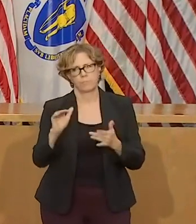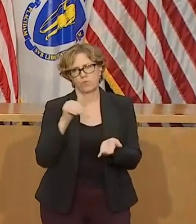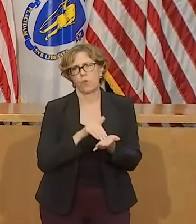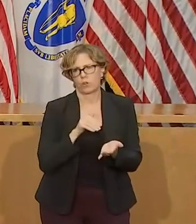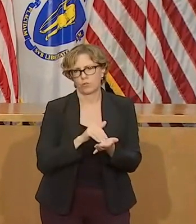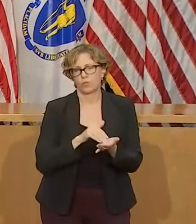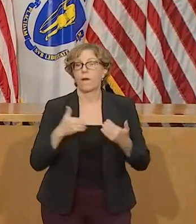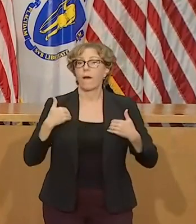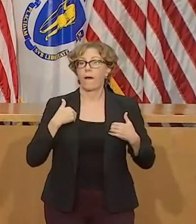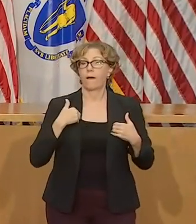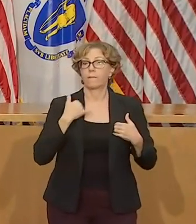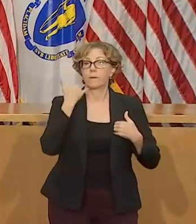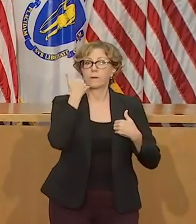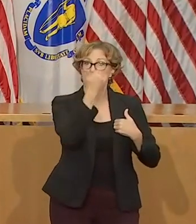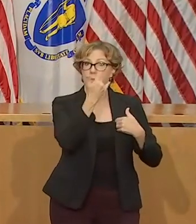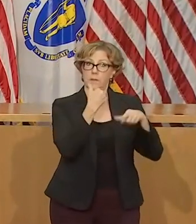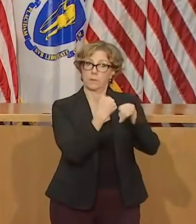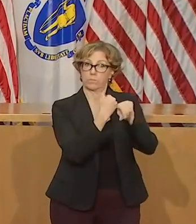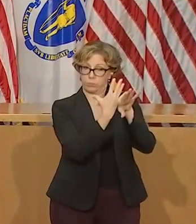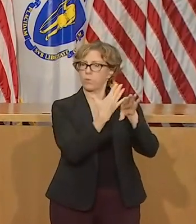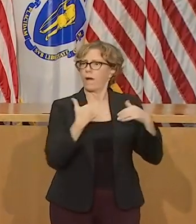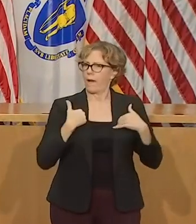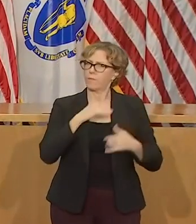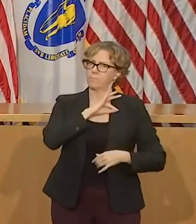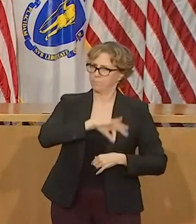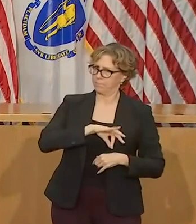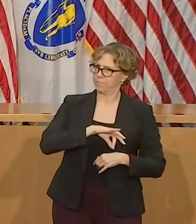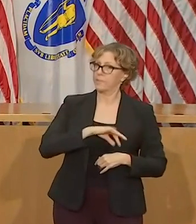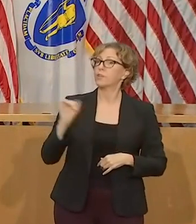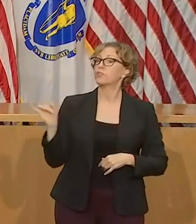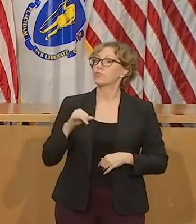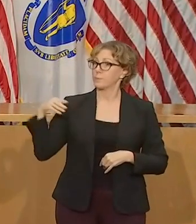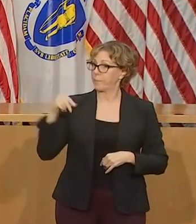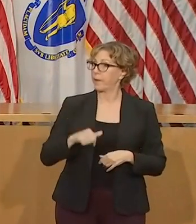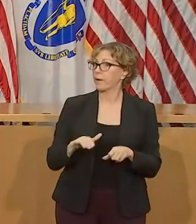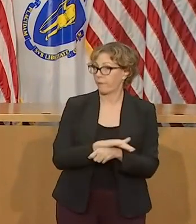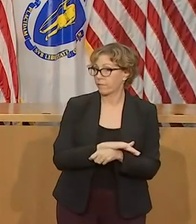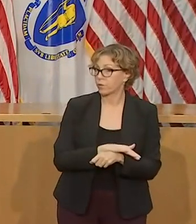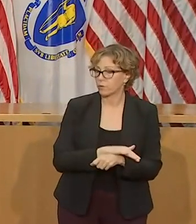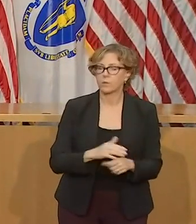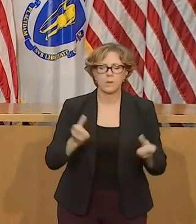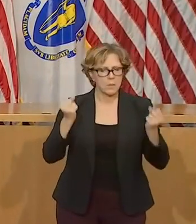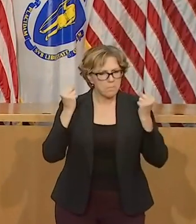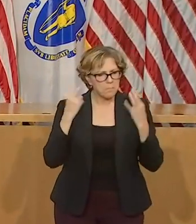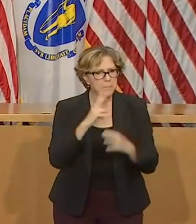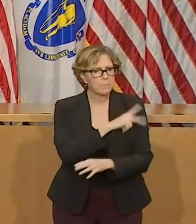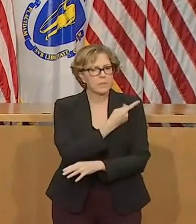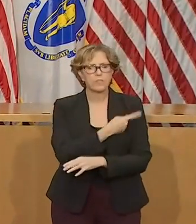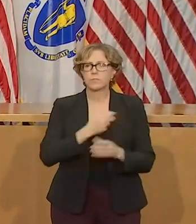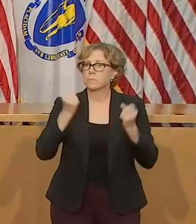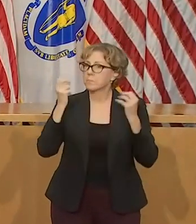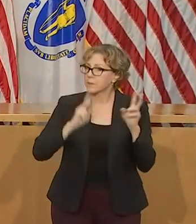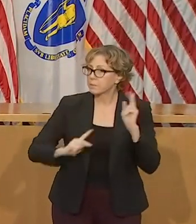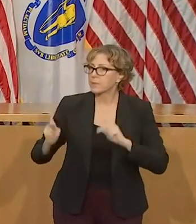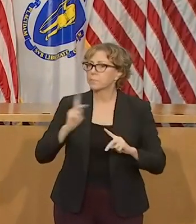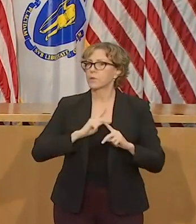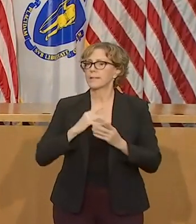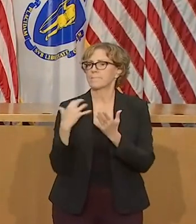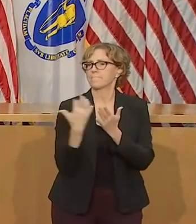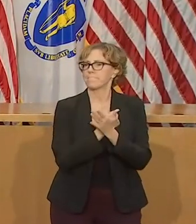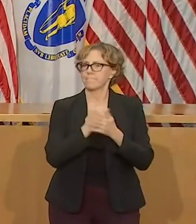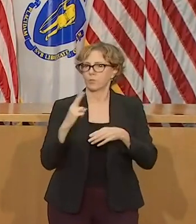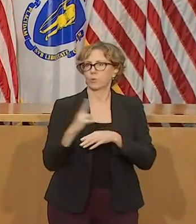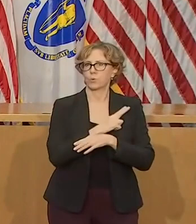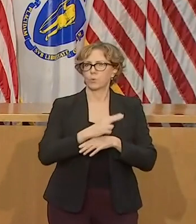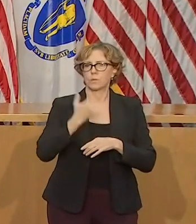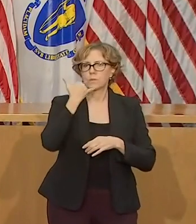is a covered benefit here in Massachusetts. Many clinicians and many patients have taken full advantage of that over the course of the